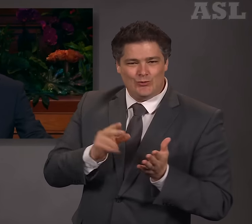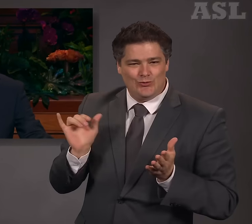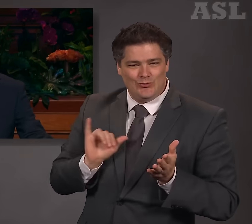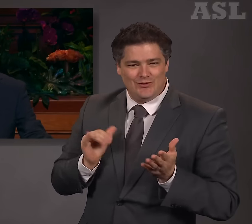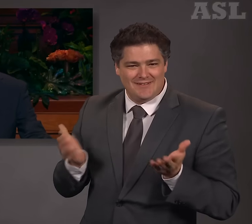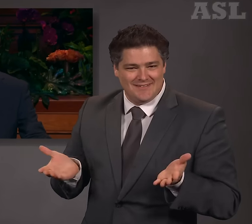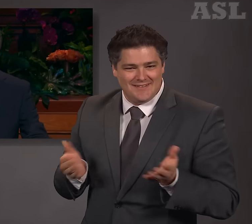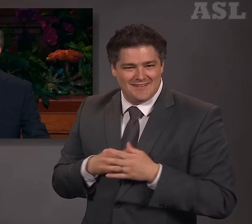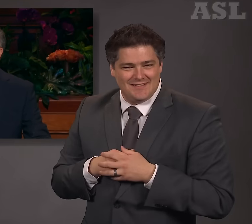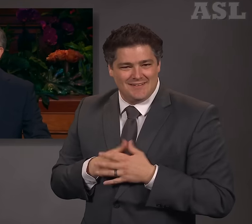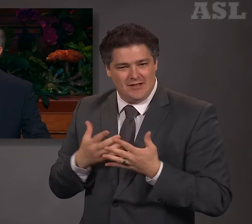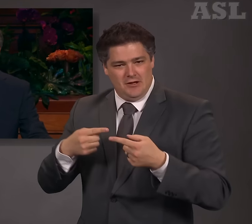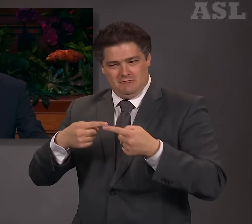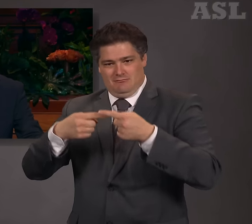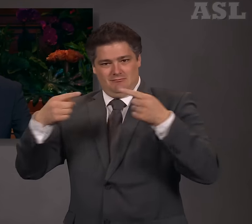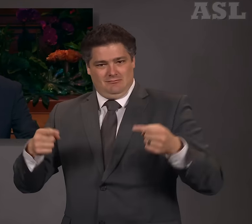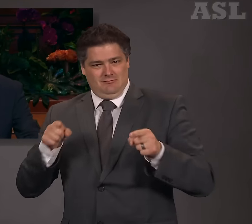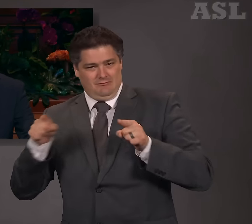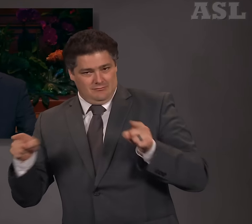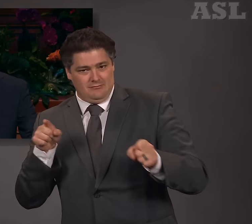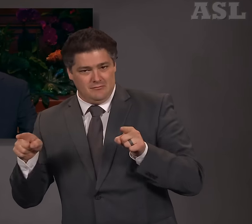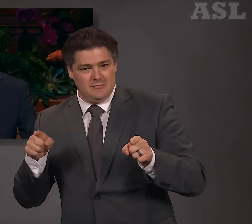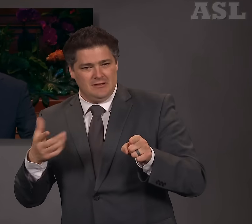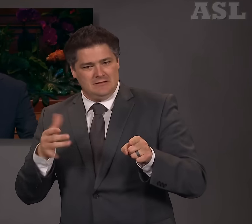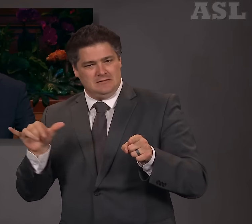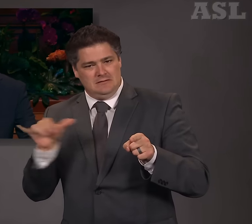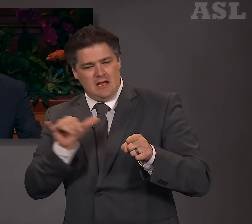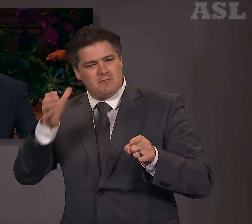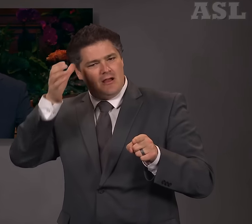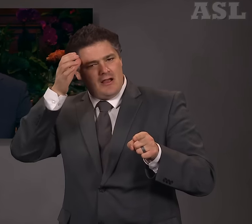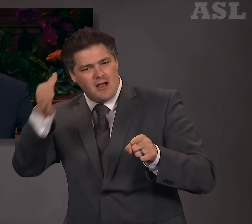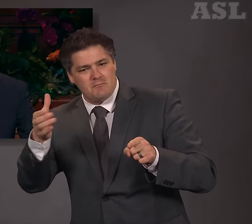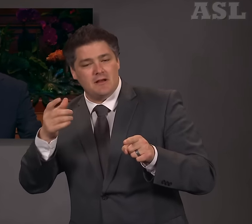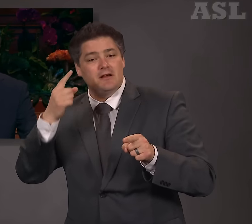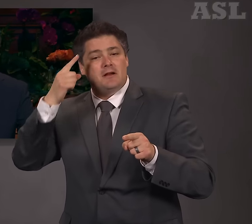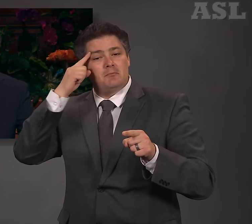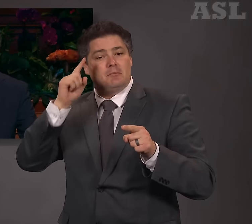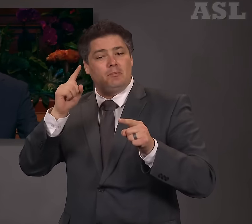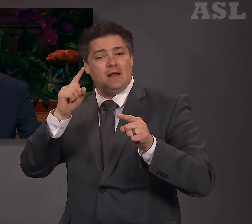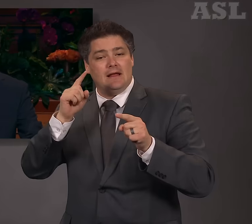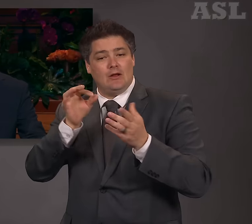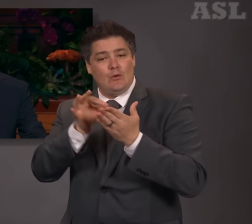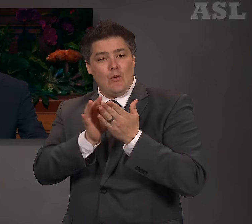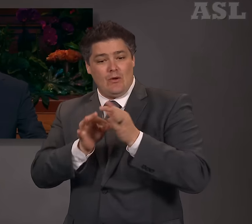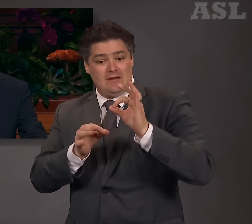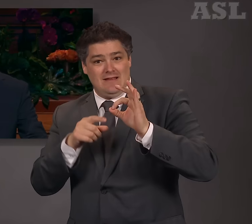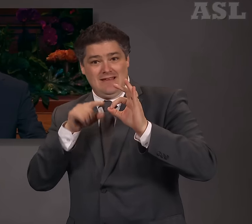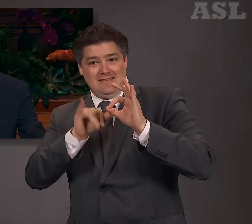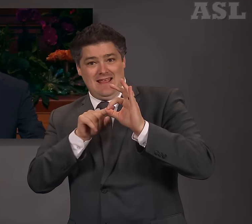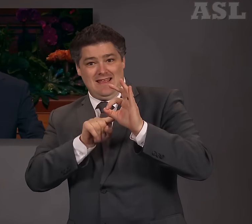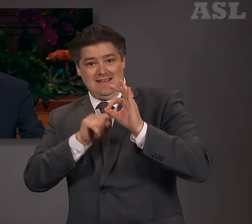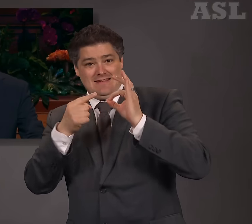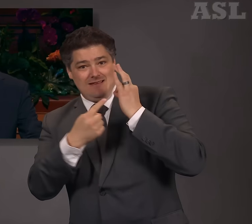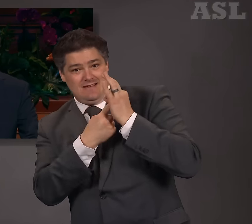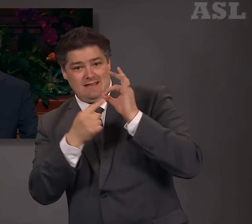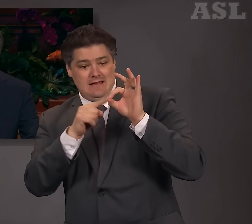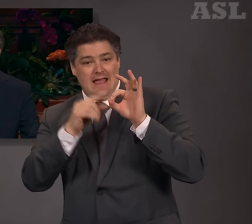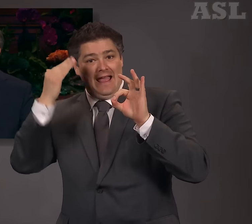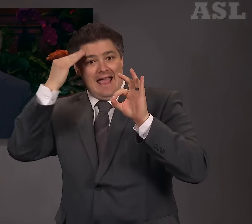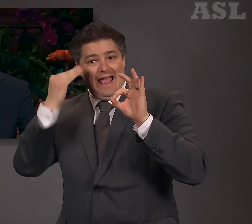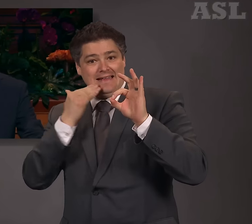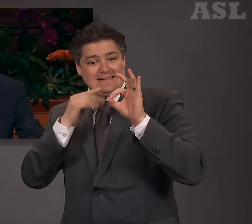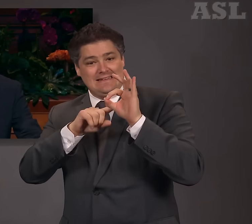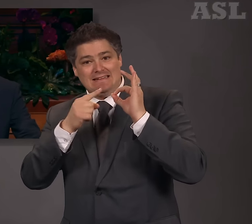These opposites are all like the two sides of one same coin. Both sides are always present. Charles